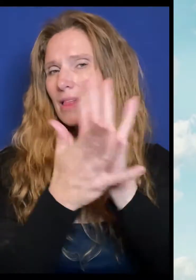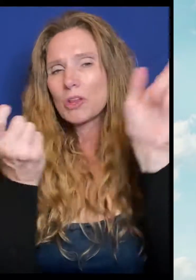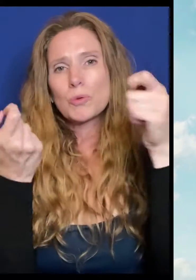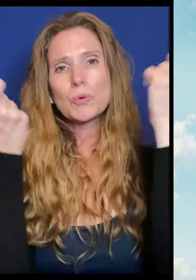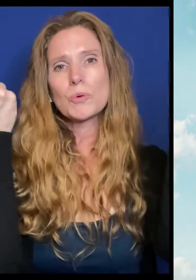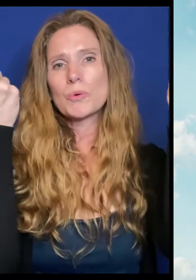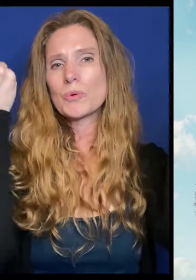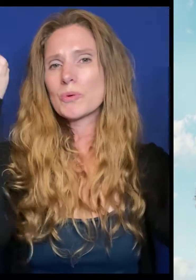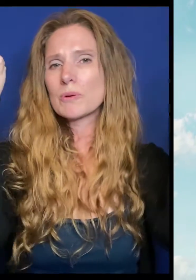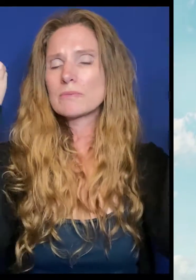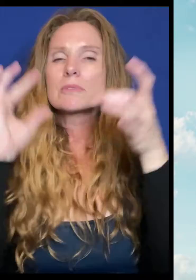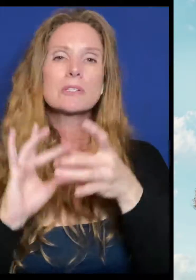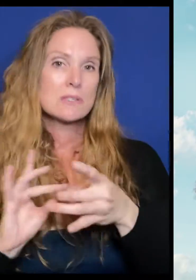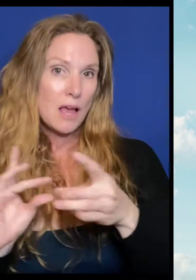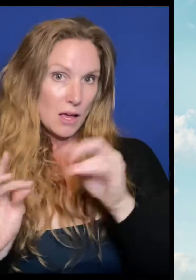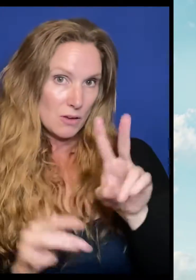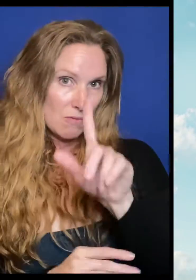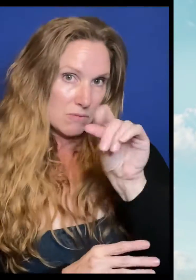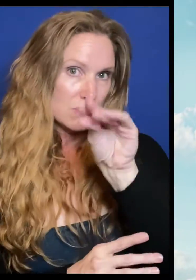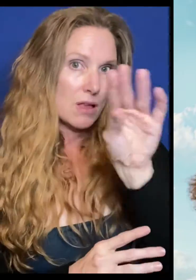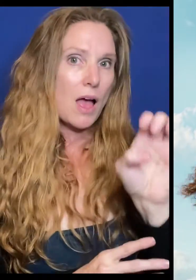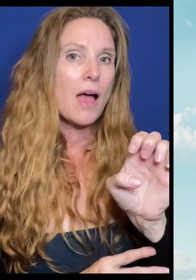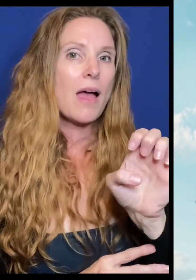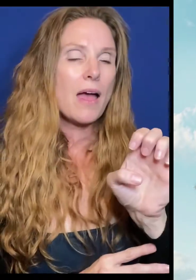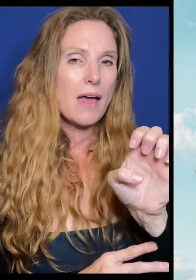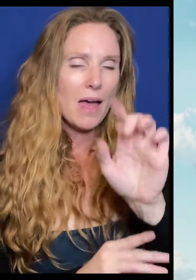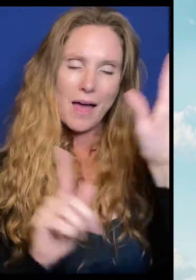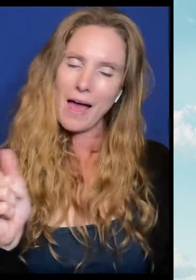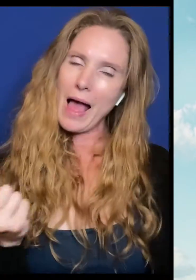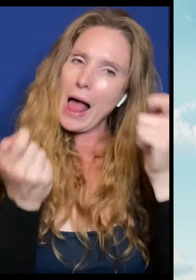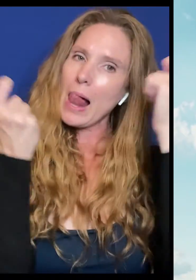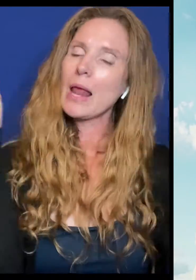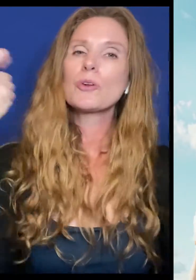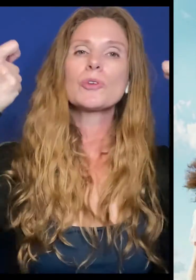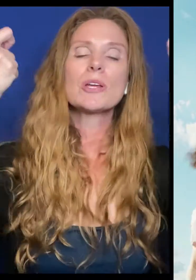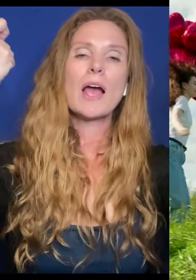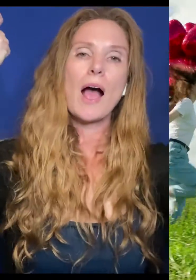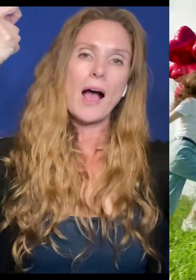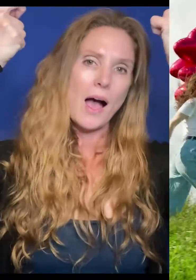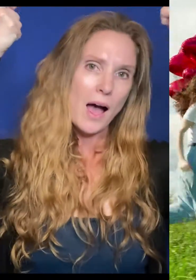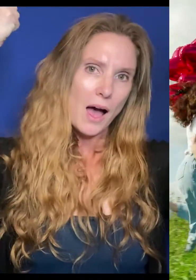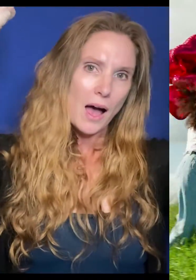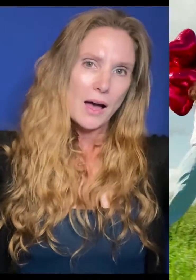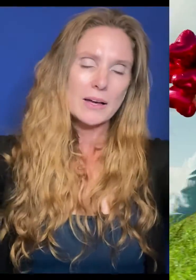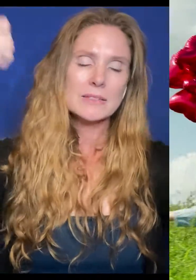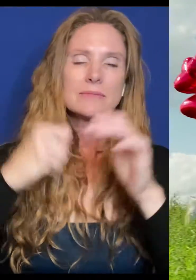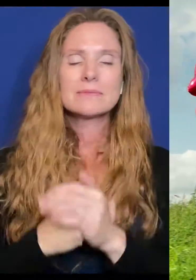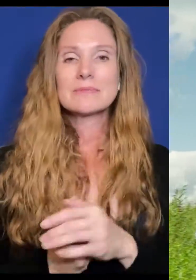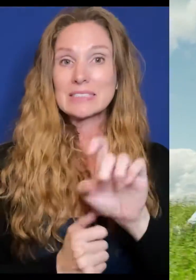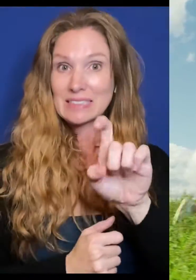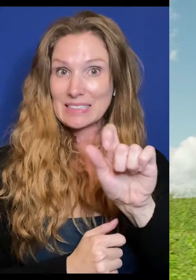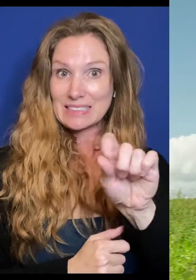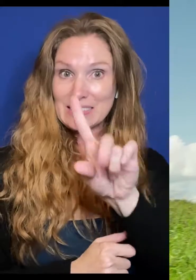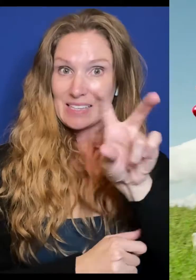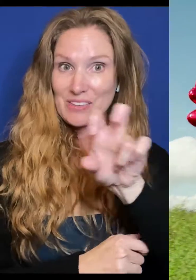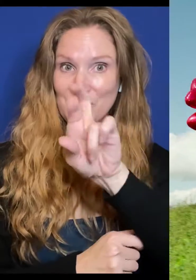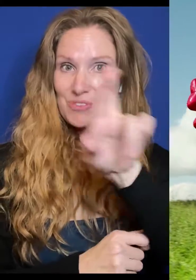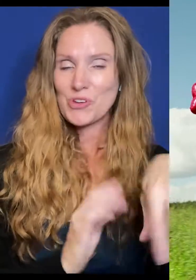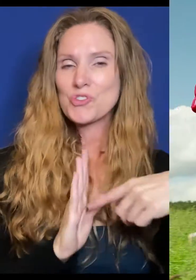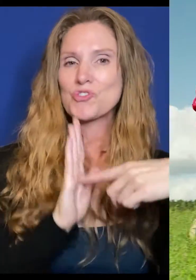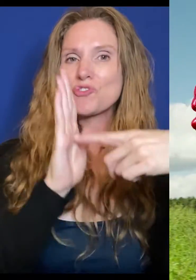Let's talk about it Hallelujah So here let's show them